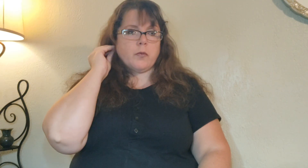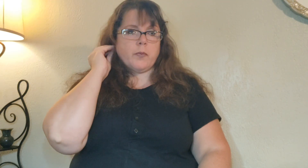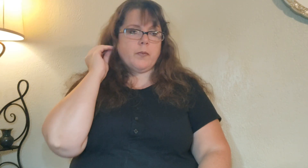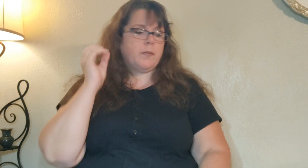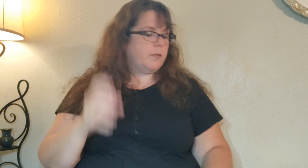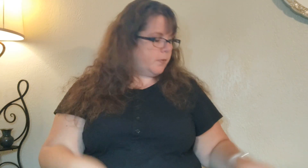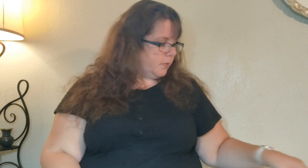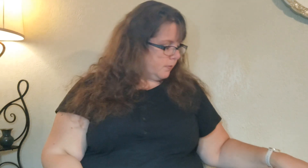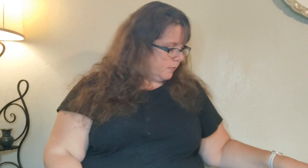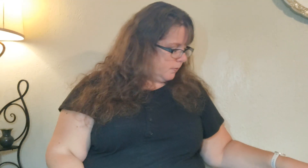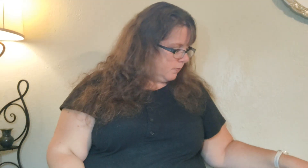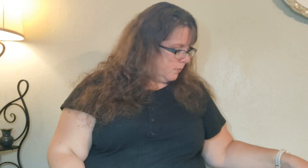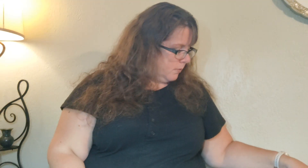Home.